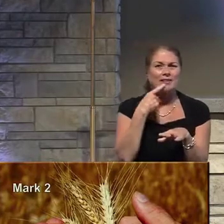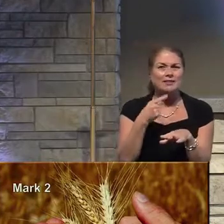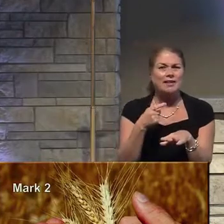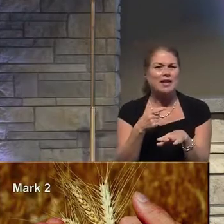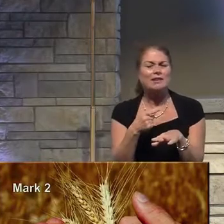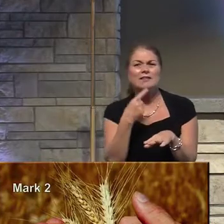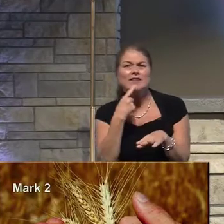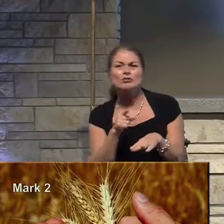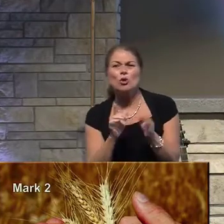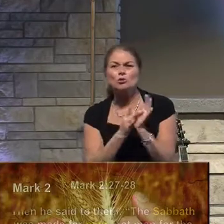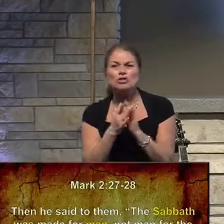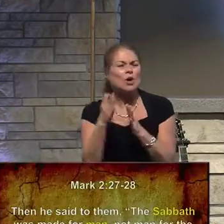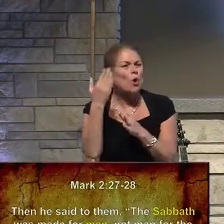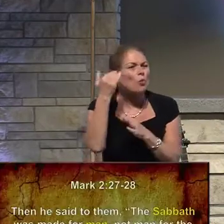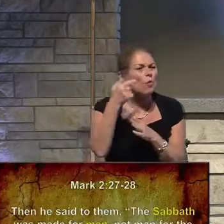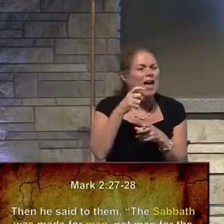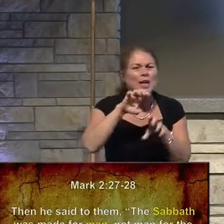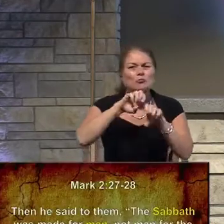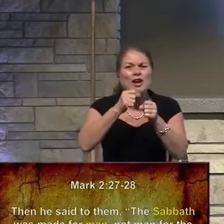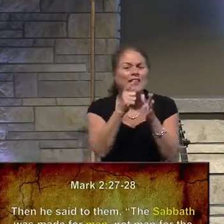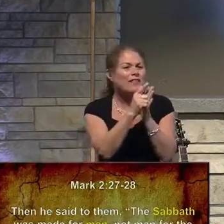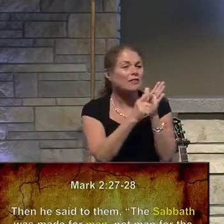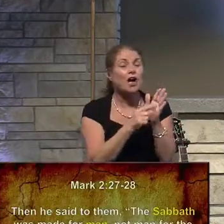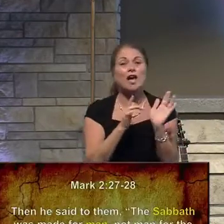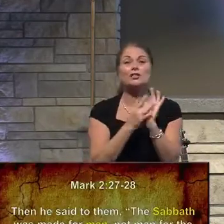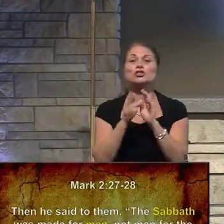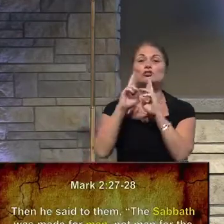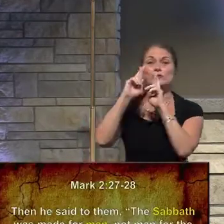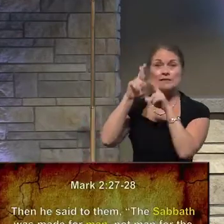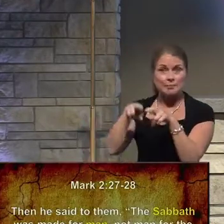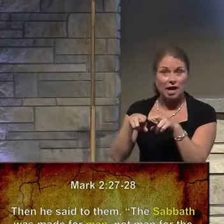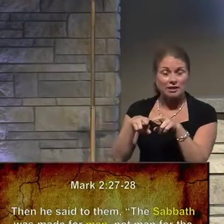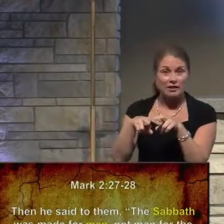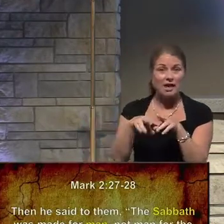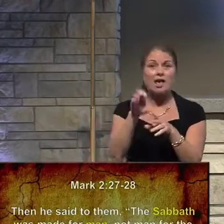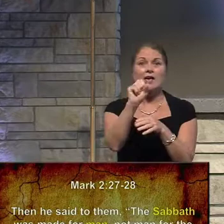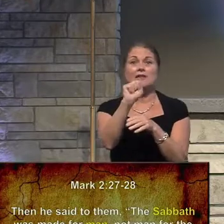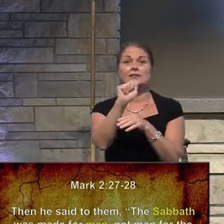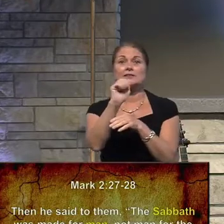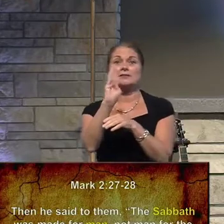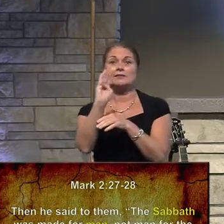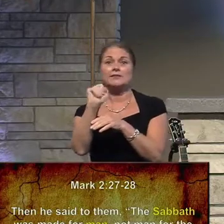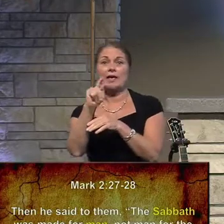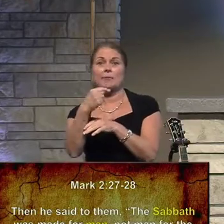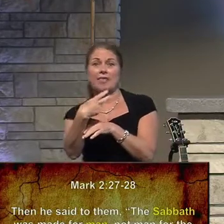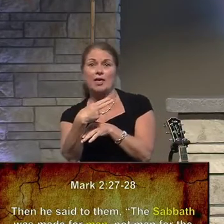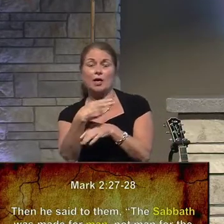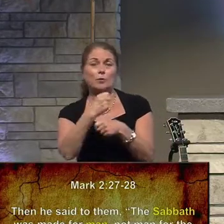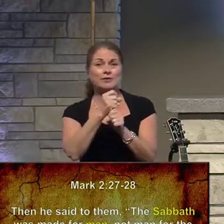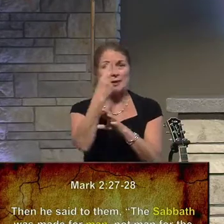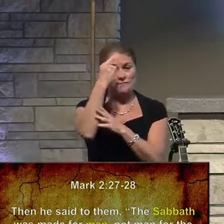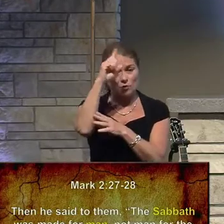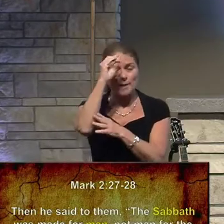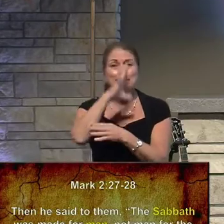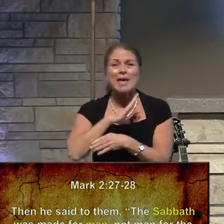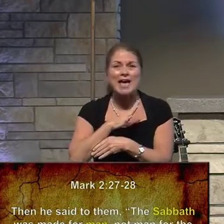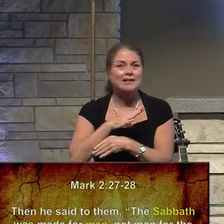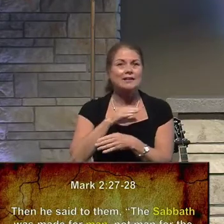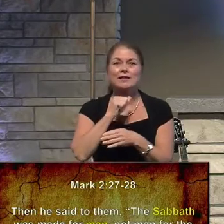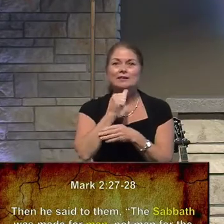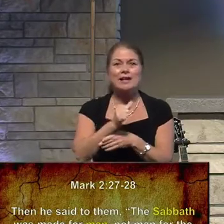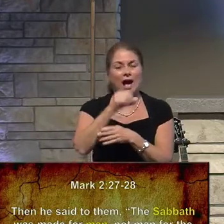Why are you breaking this law? To which Jesus responded, the Sabbath was made for man, not man for the